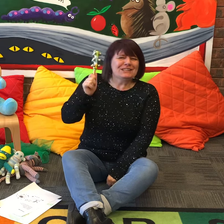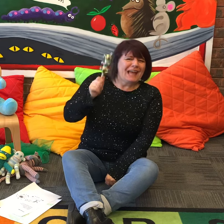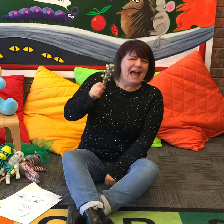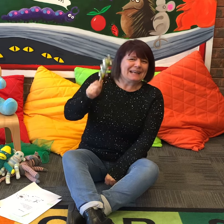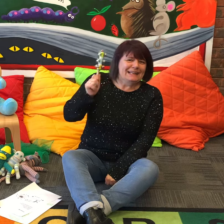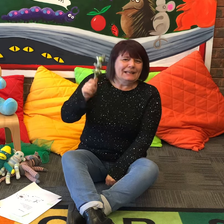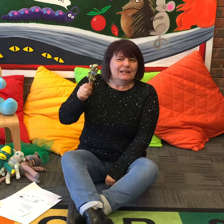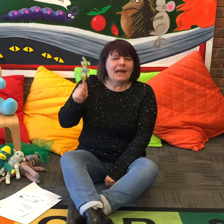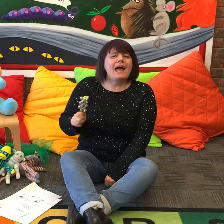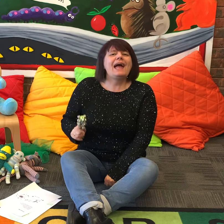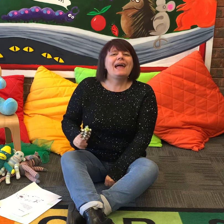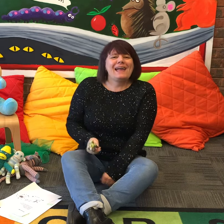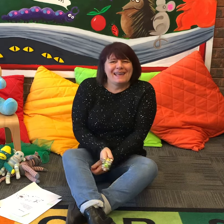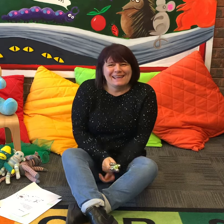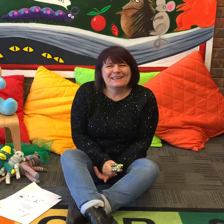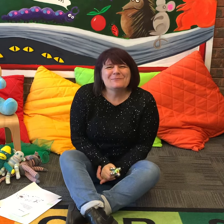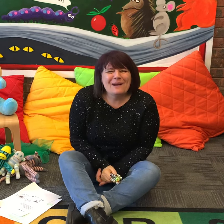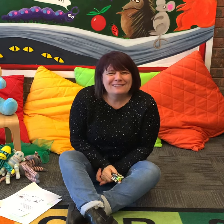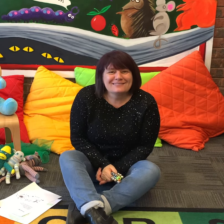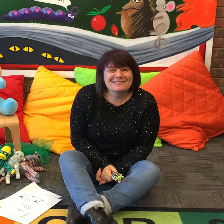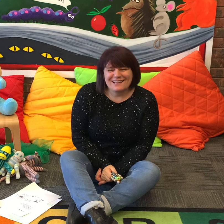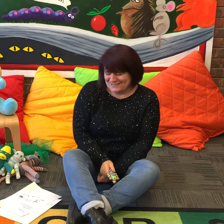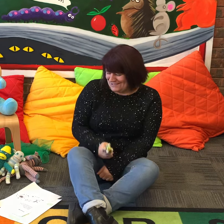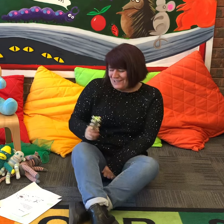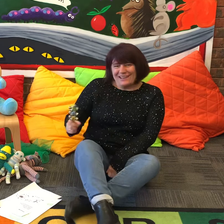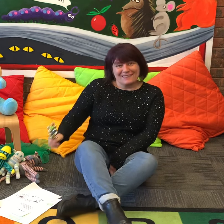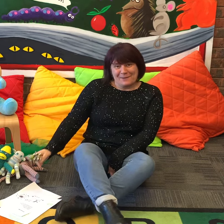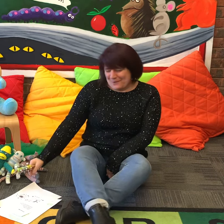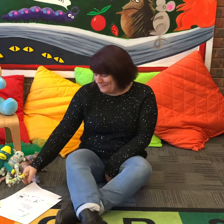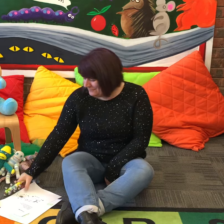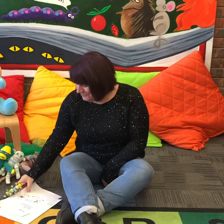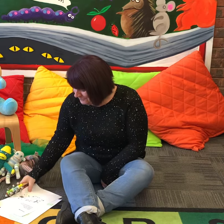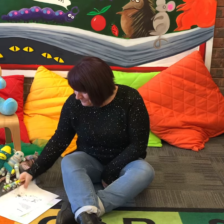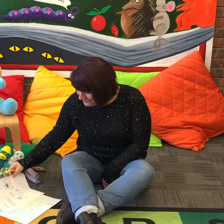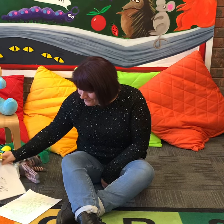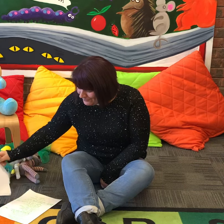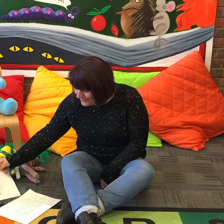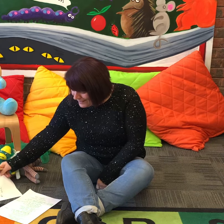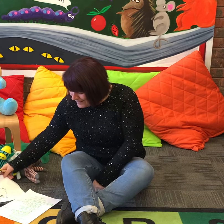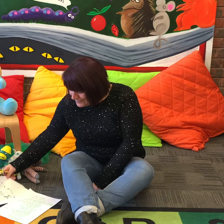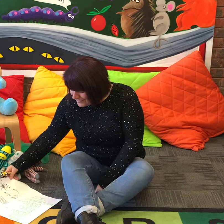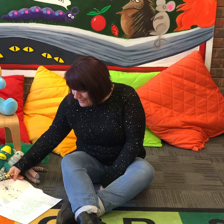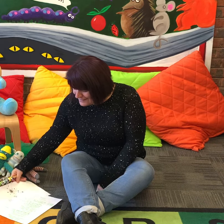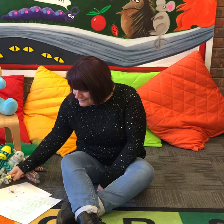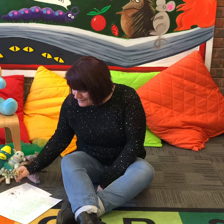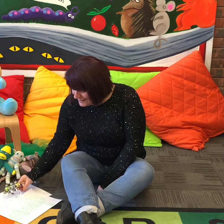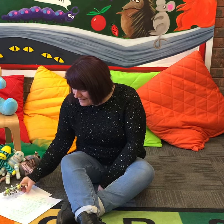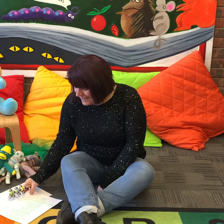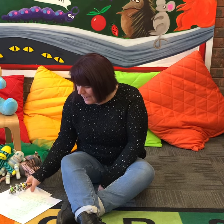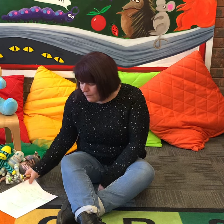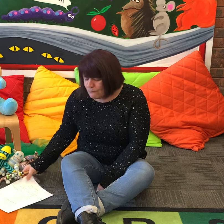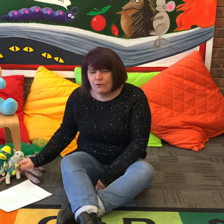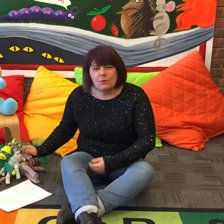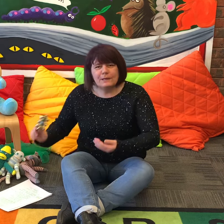can. Yay! Well done. Did you like that one? So let's sing our